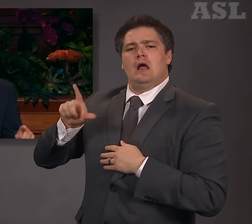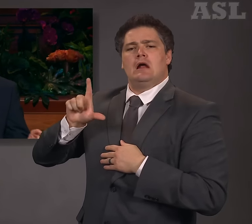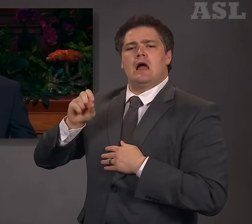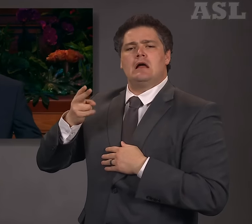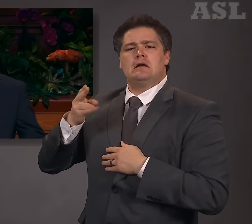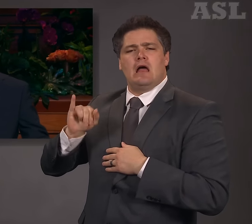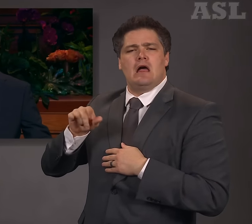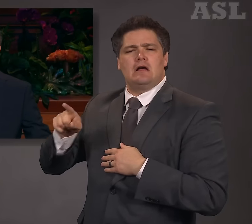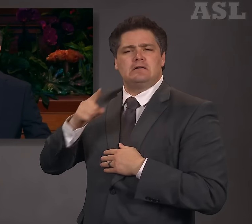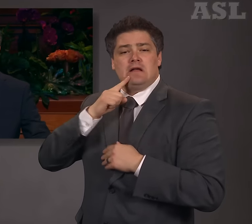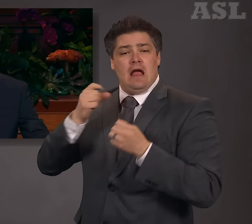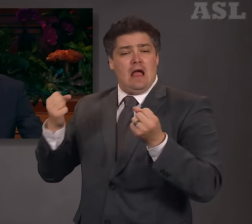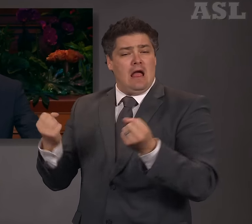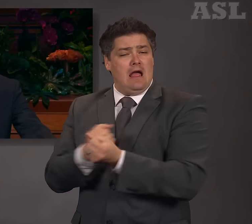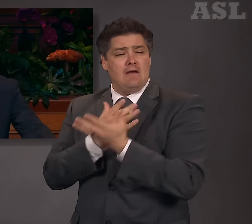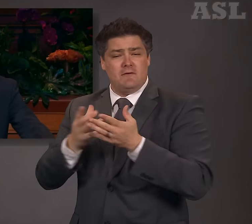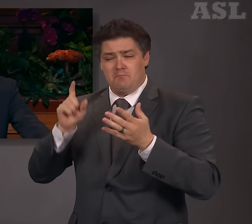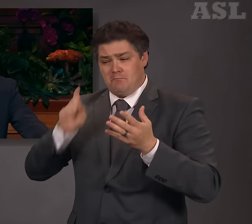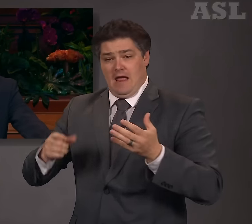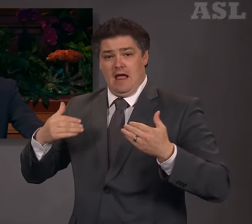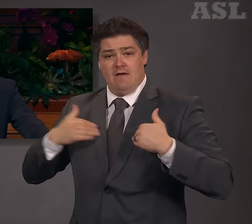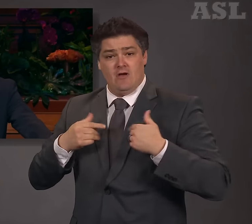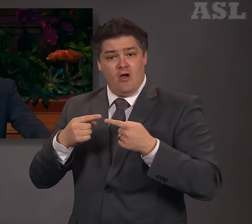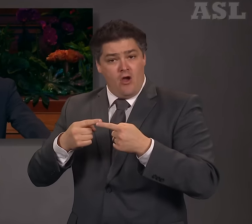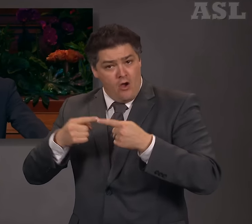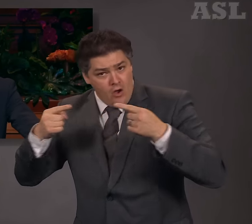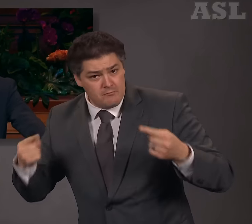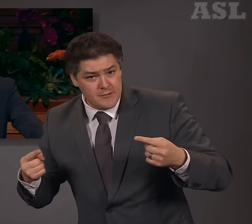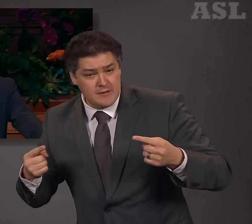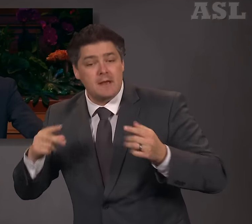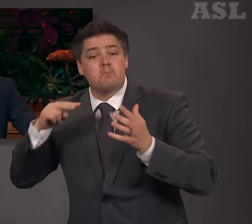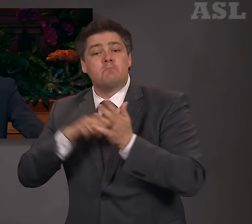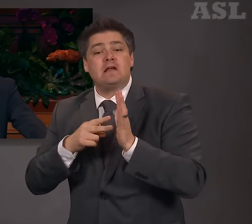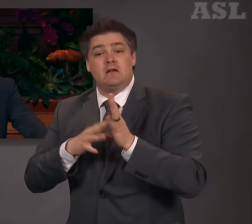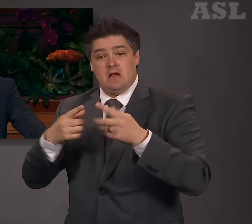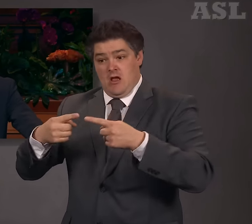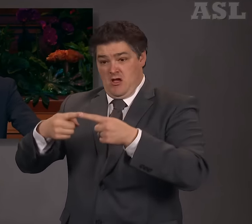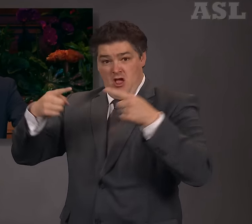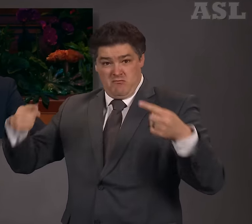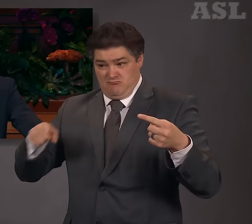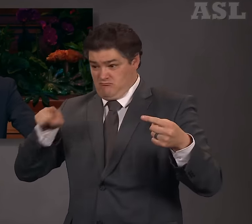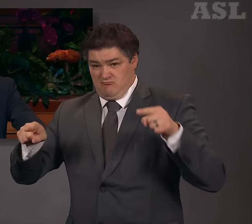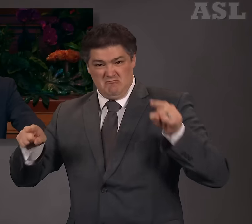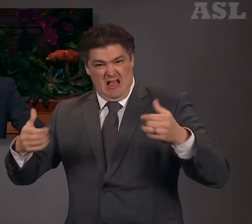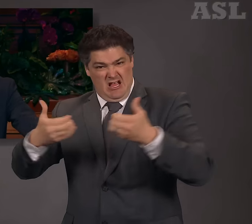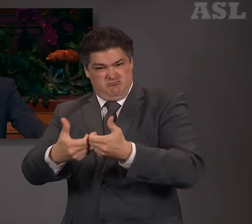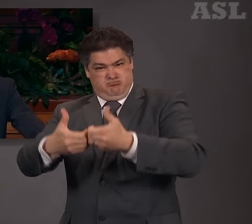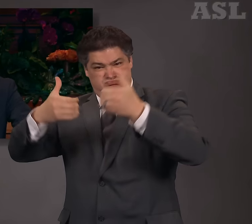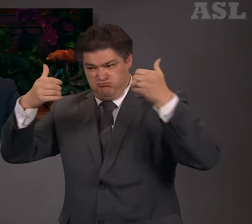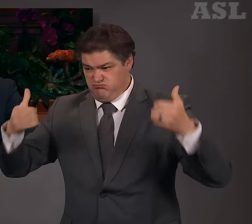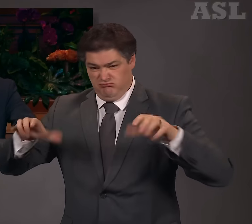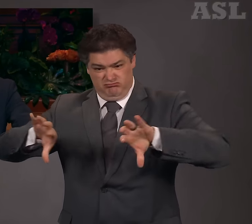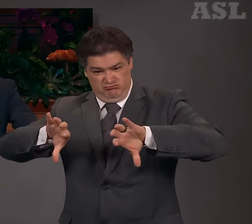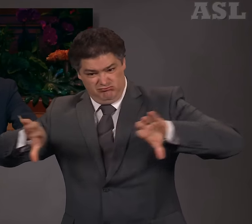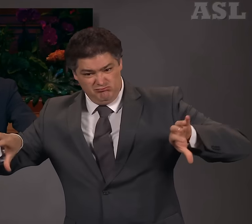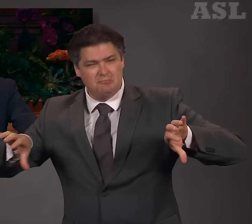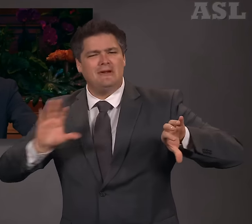Now, there is one additional principle that is especially important. Lehi said that